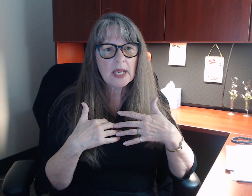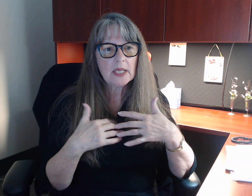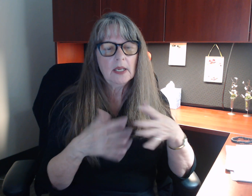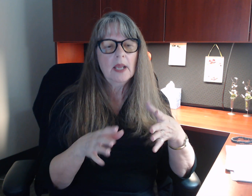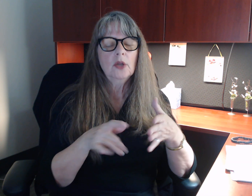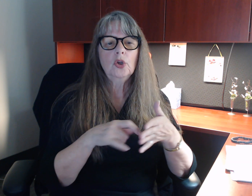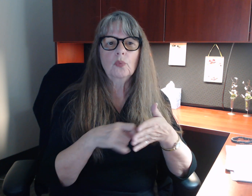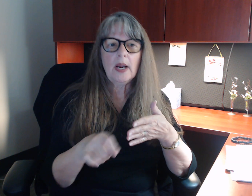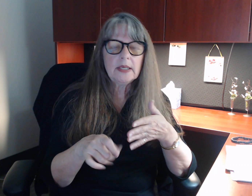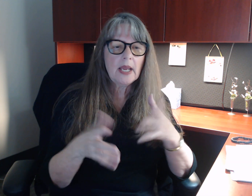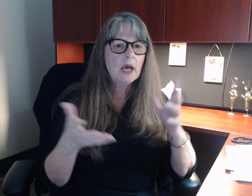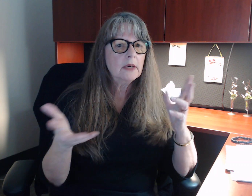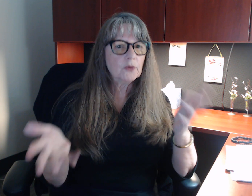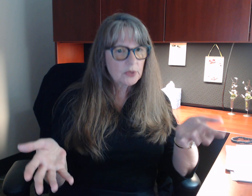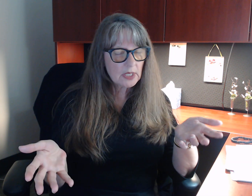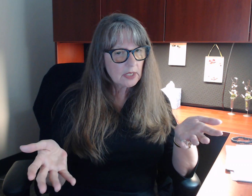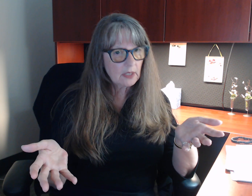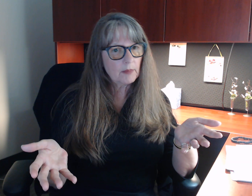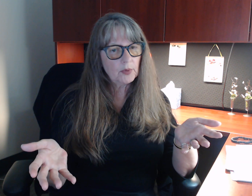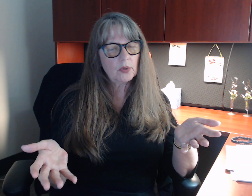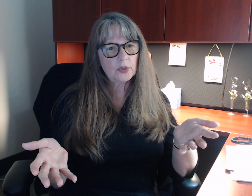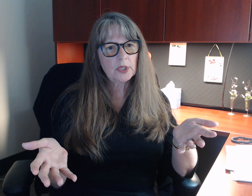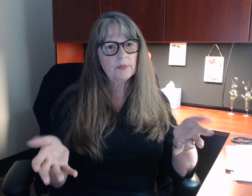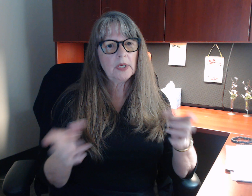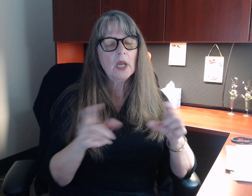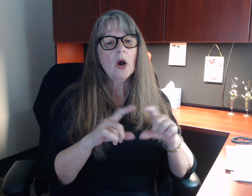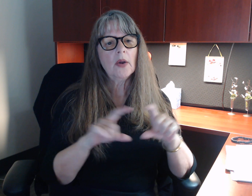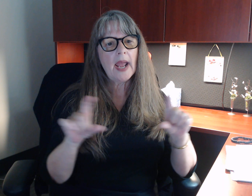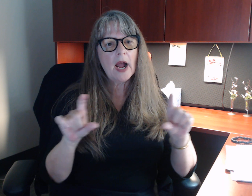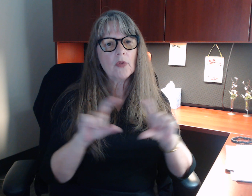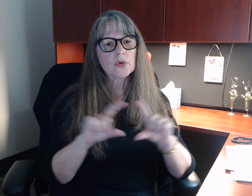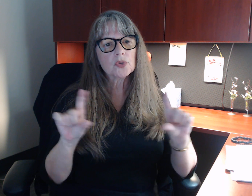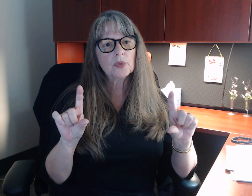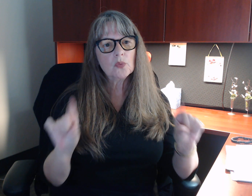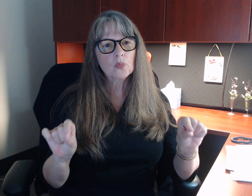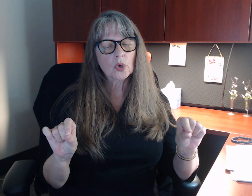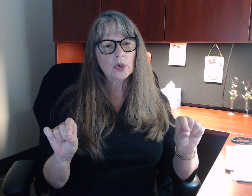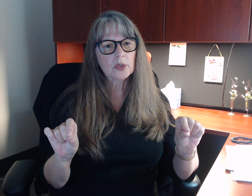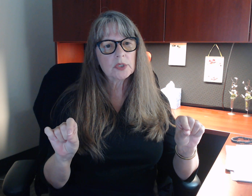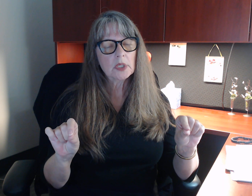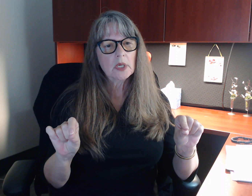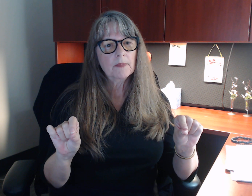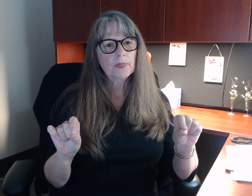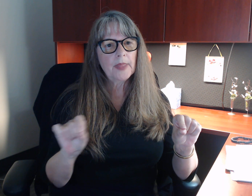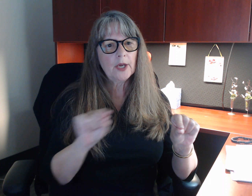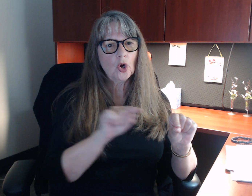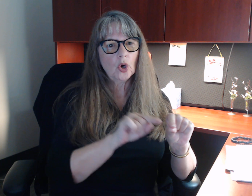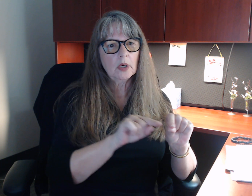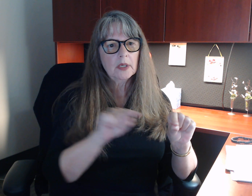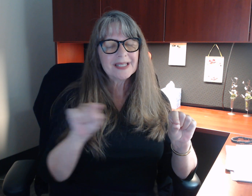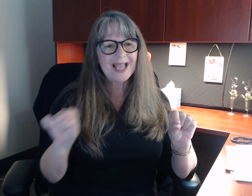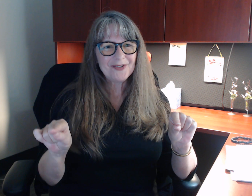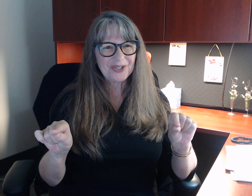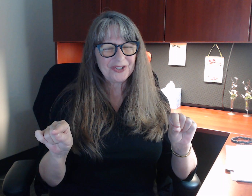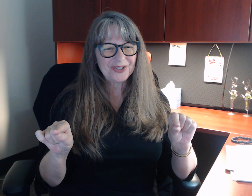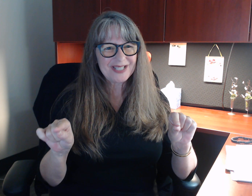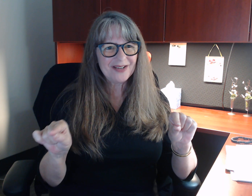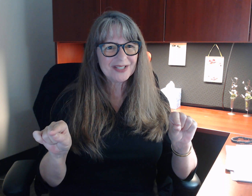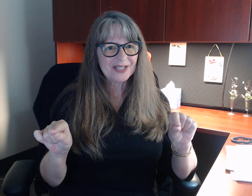it. Write it down if you see it in a book or something, on how those three words that are sounded